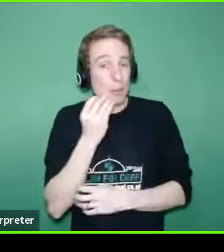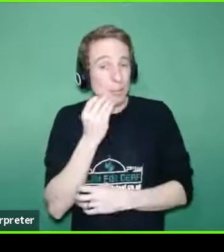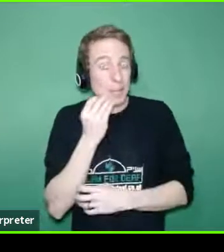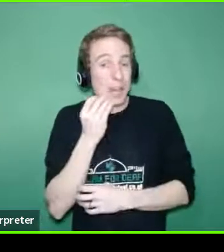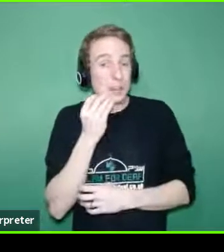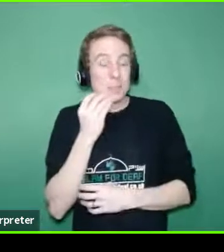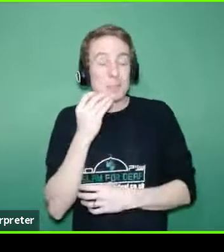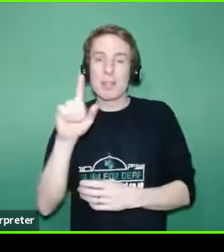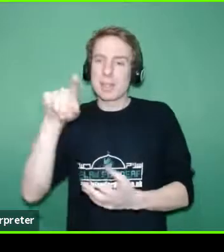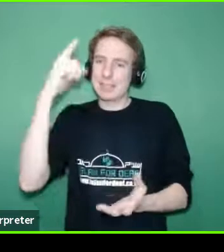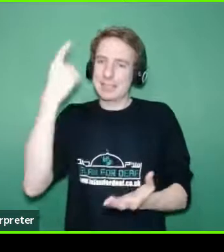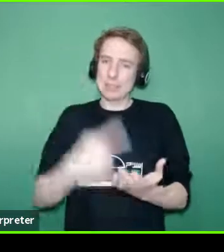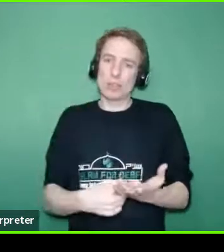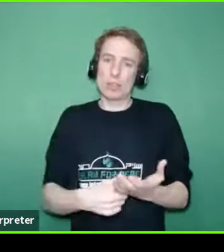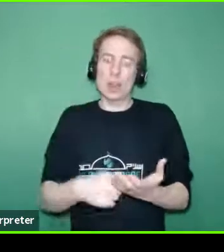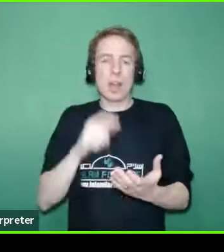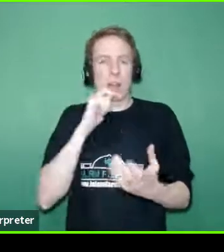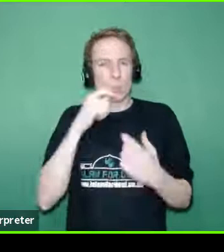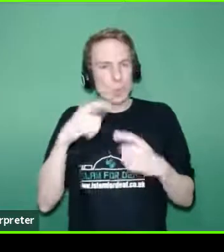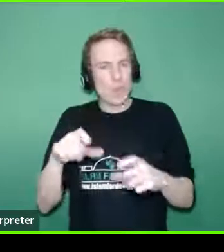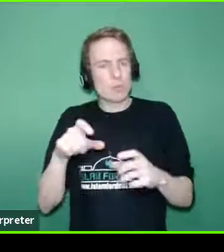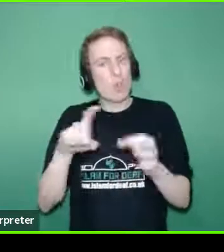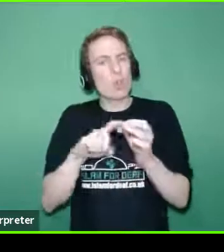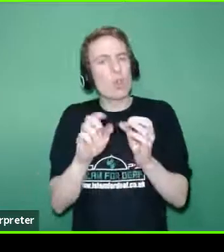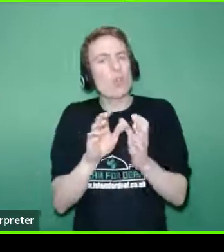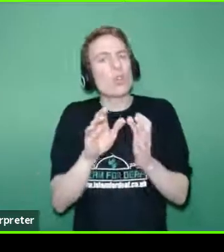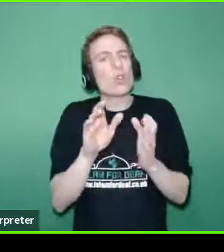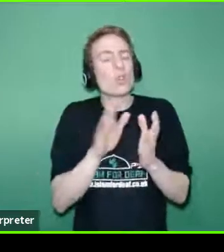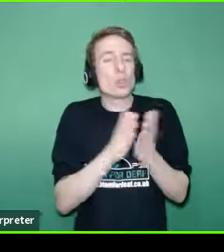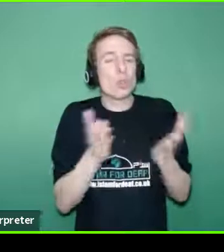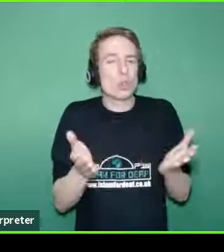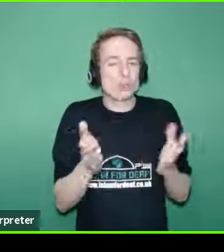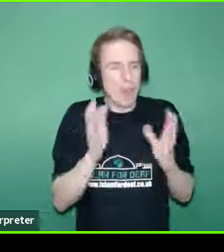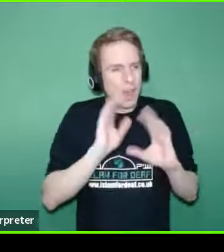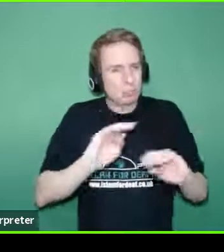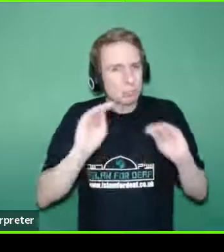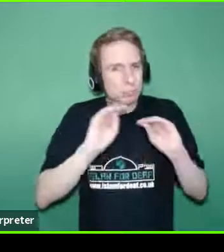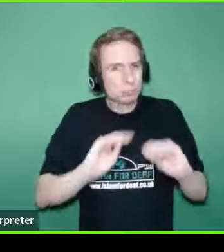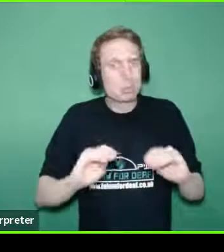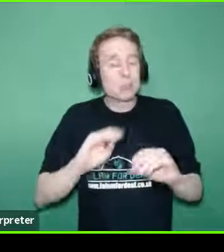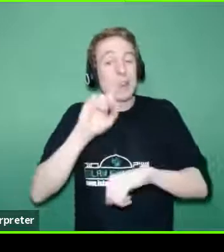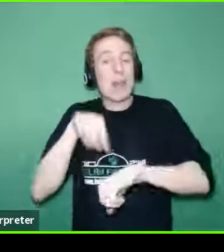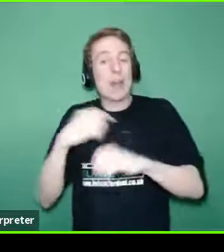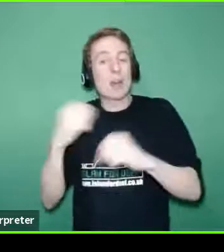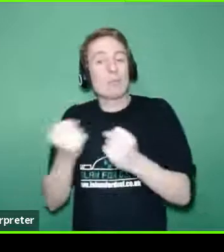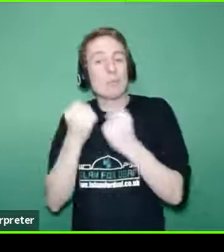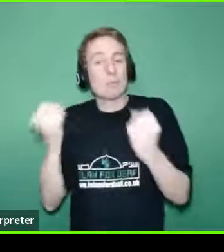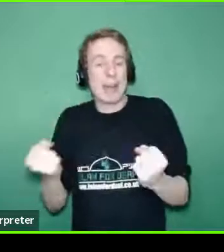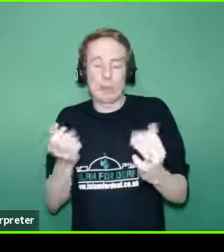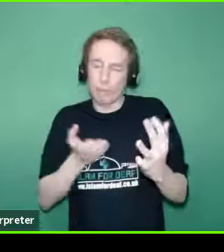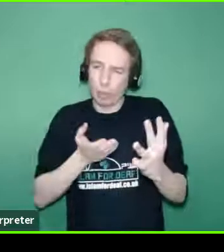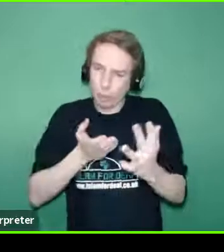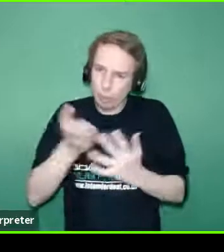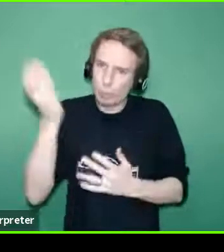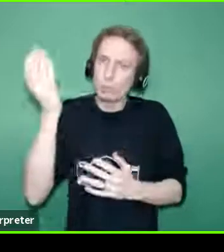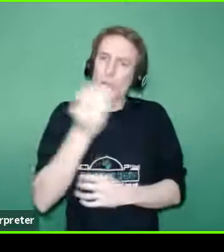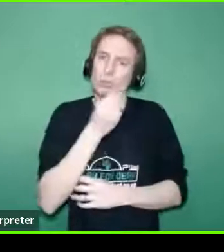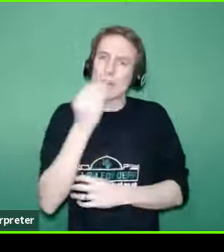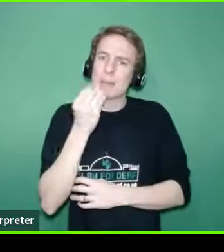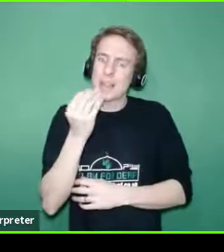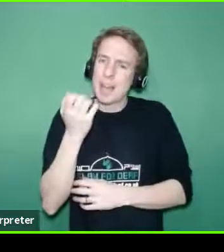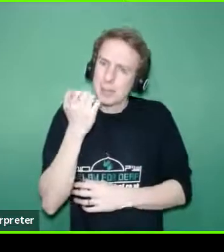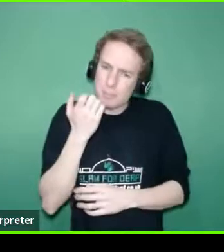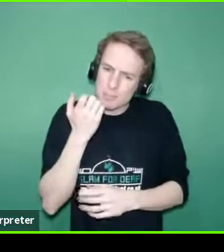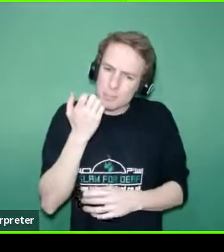inshallah, we'll continue with the Quran classes and the Hour of Power, which we do every Ramadan, inshallah, where there's lectures and